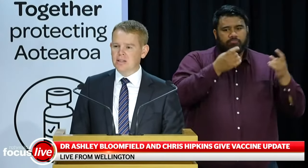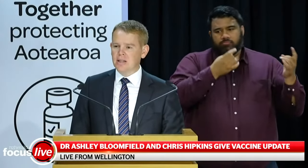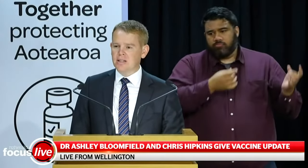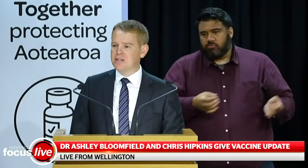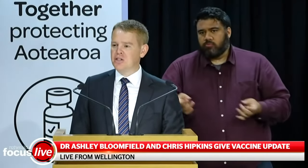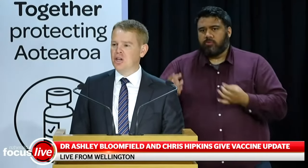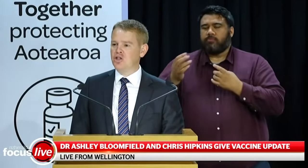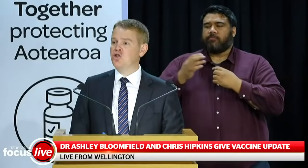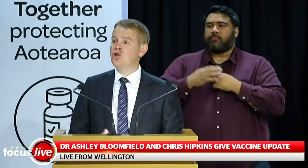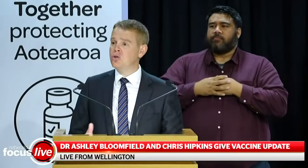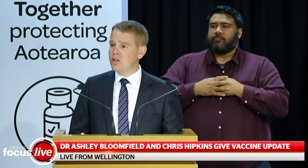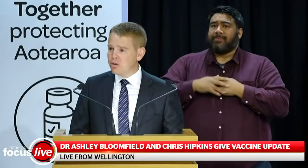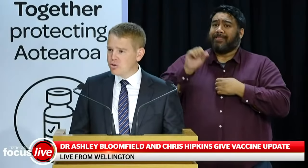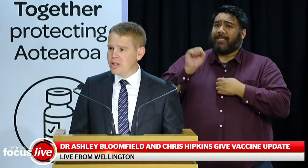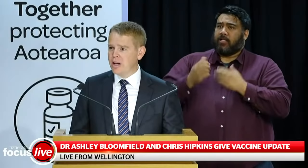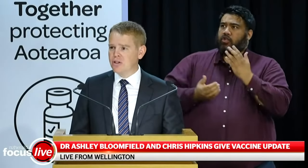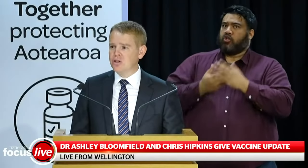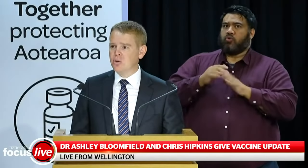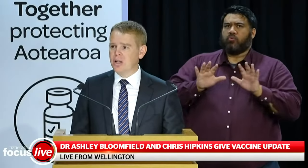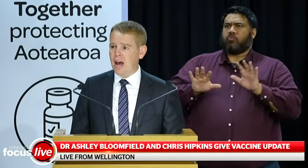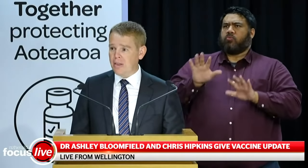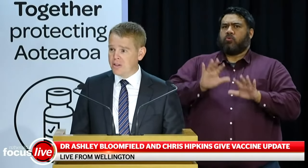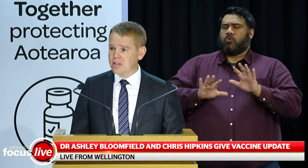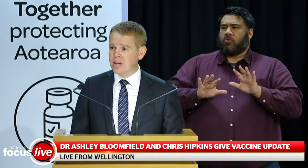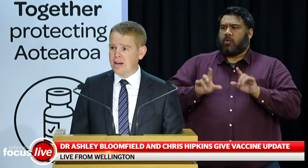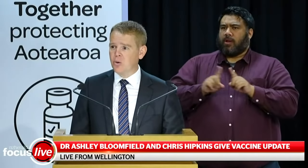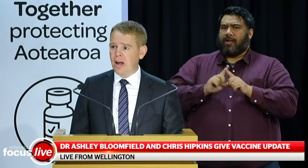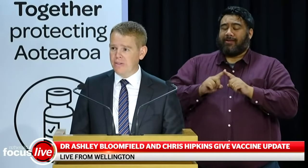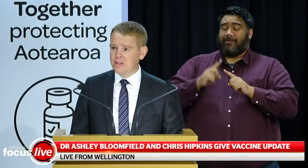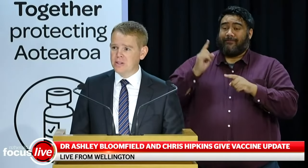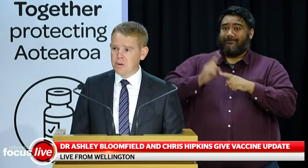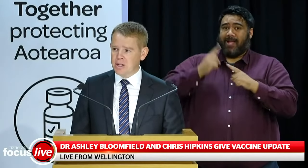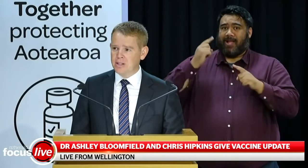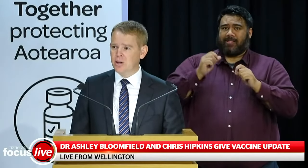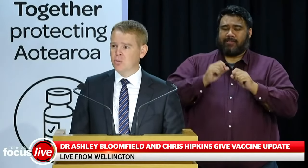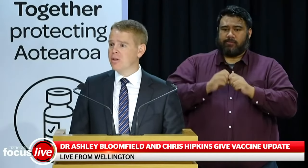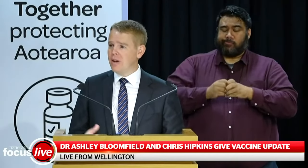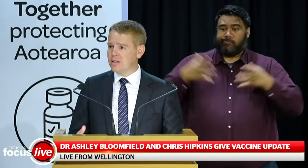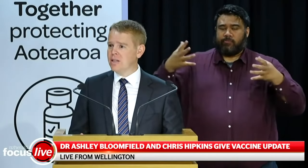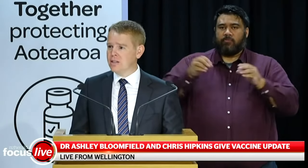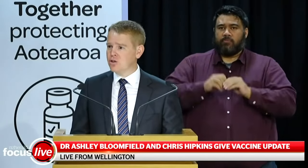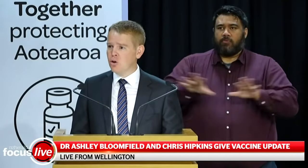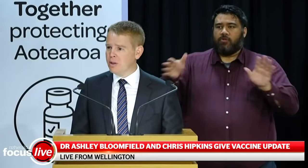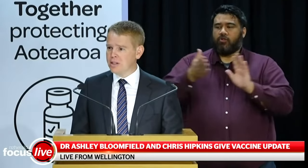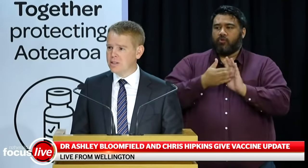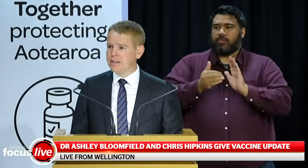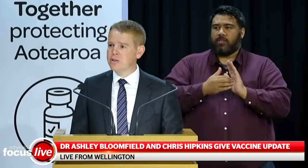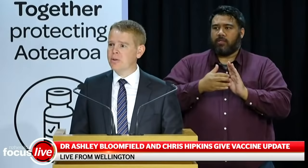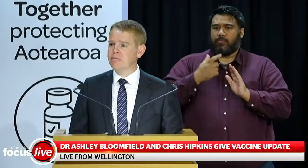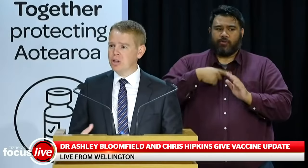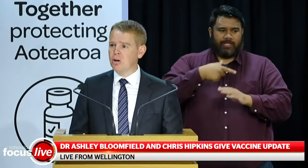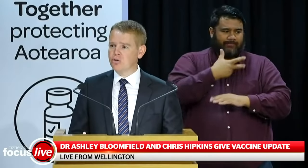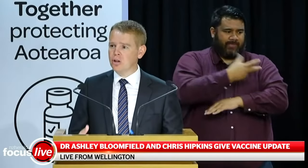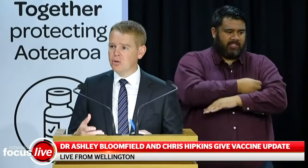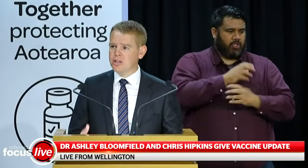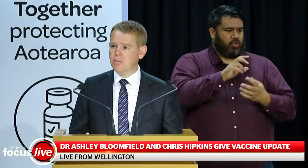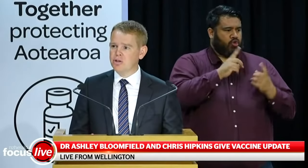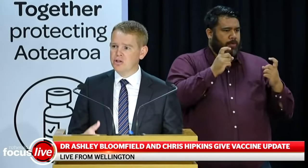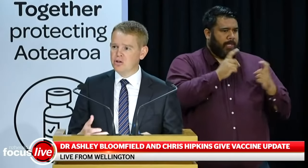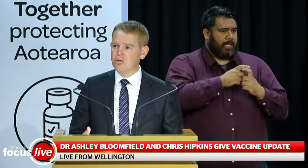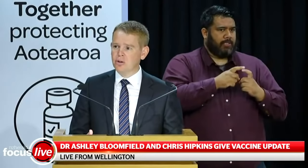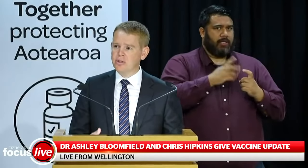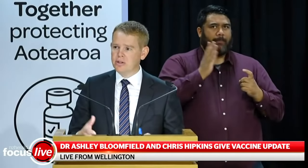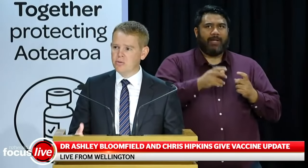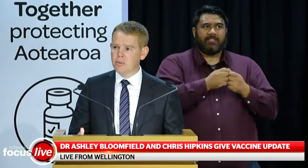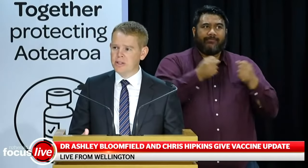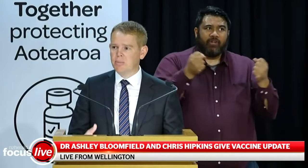Yes, it's new territory, having to do it at this scale, at this speed, with a vaccine that's complex like this one, ultra low